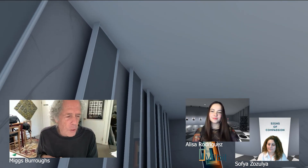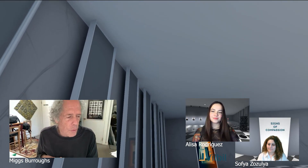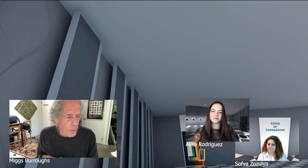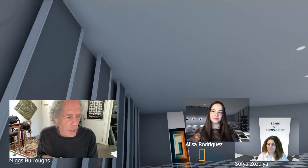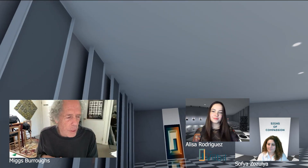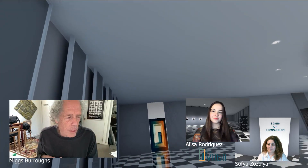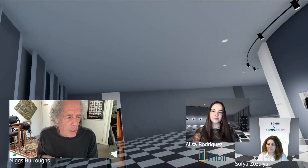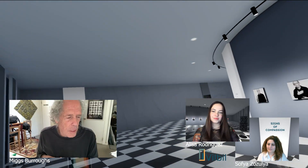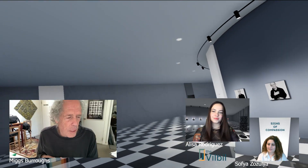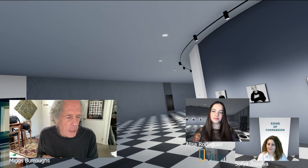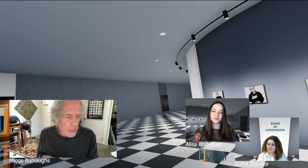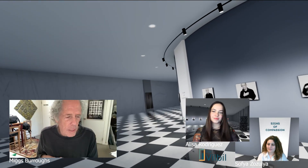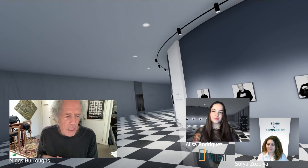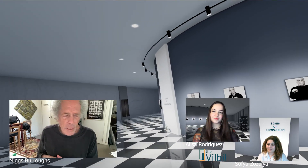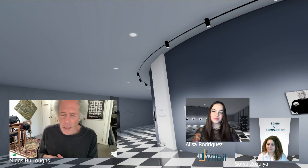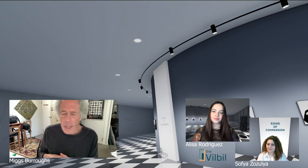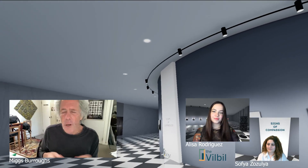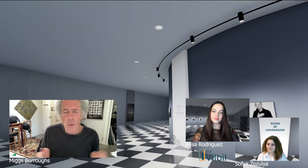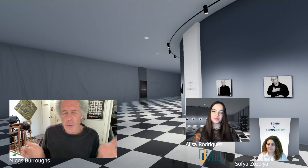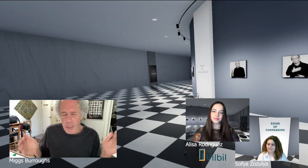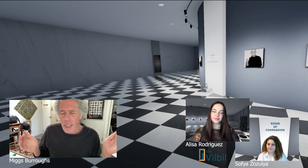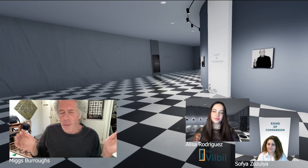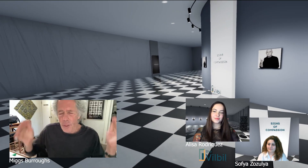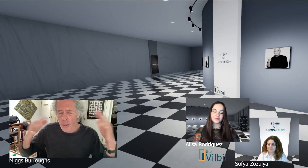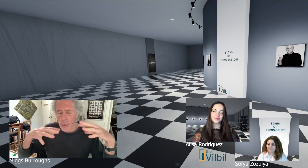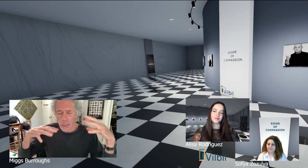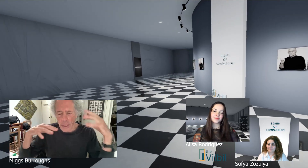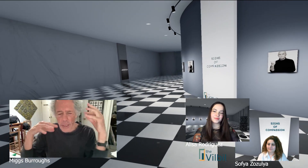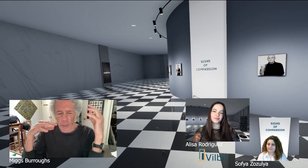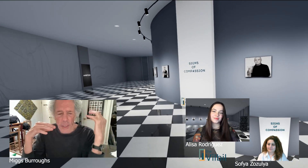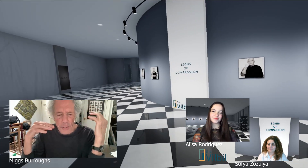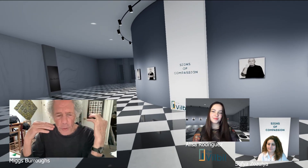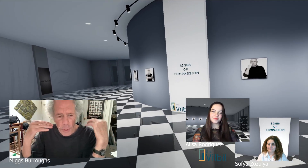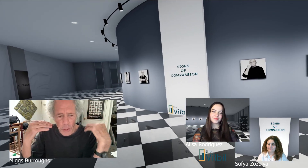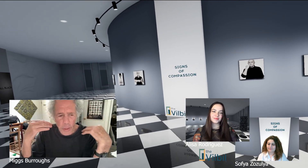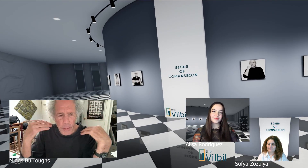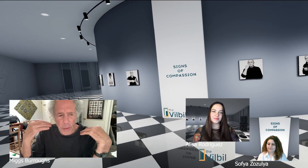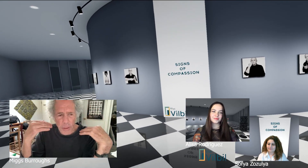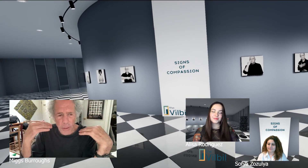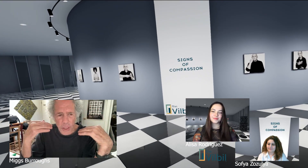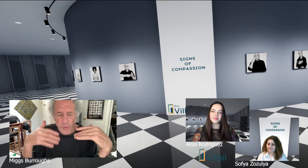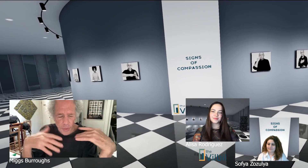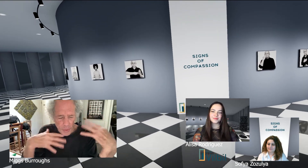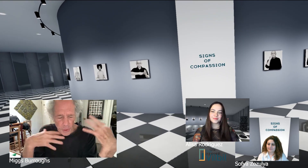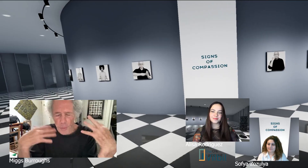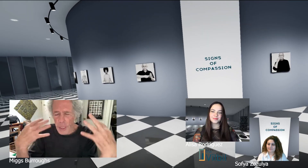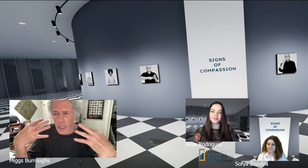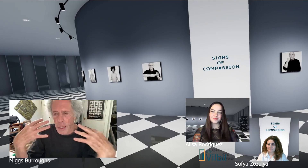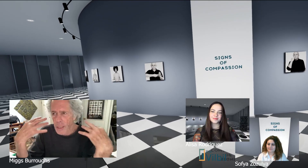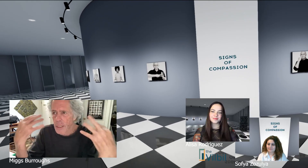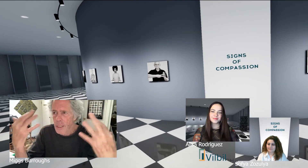So I don't know. Again, one of these things that came together where this fulfilled my